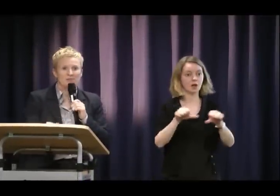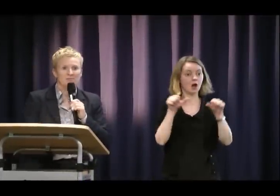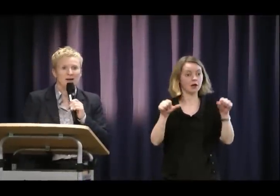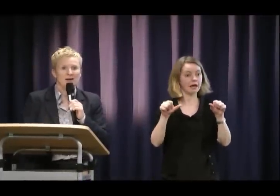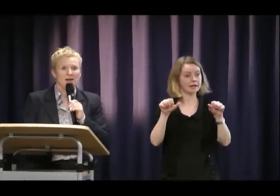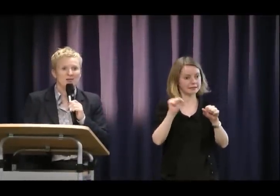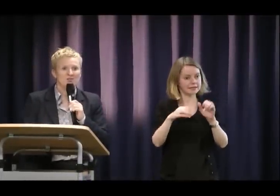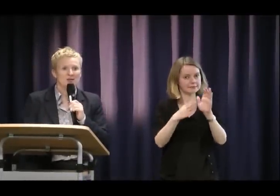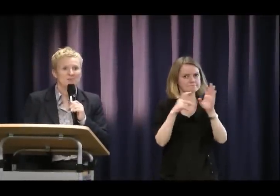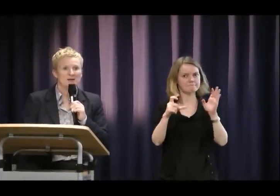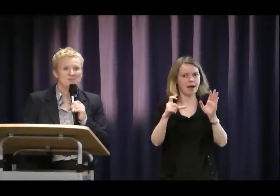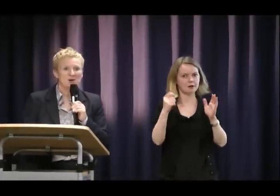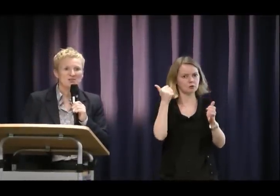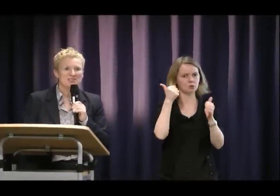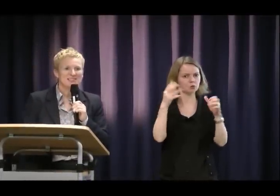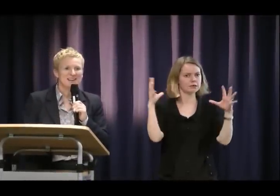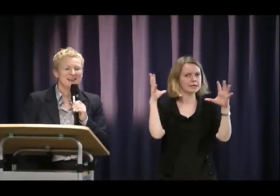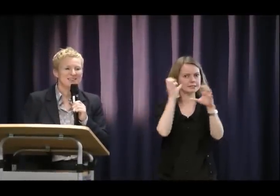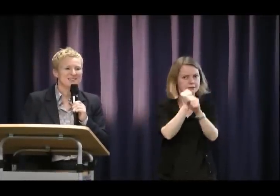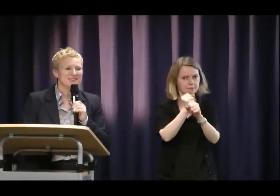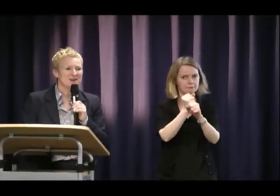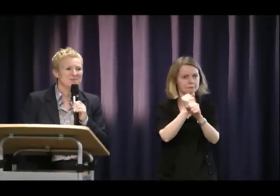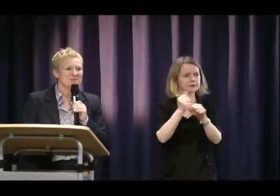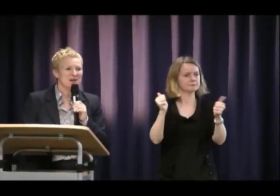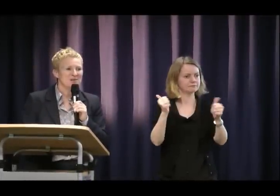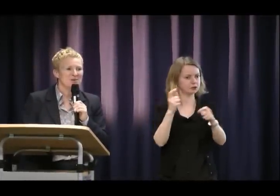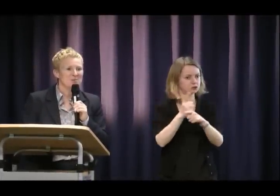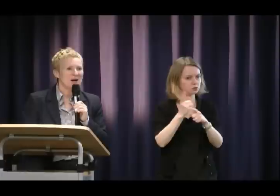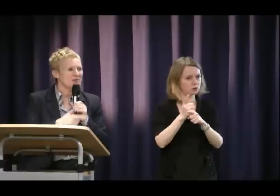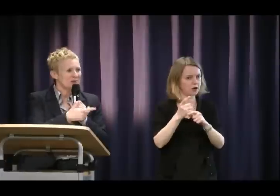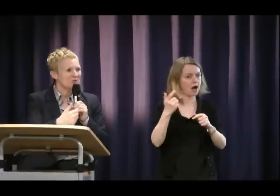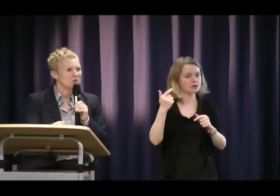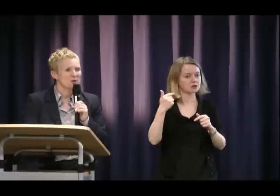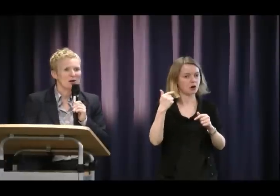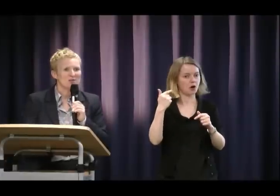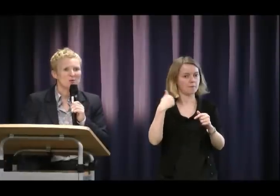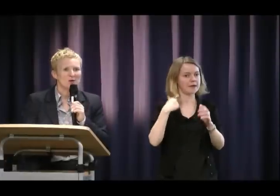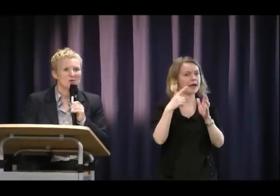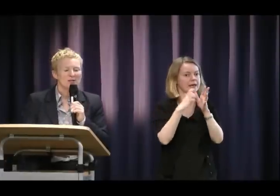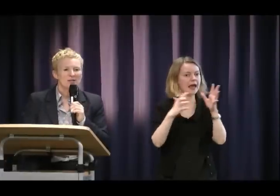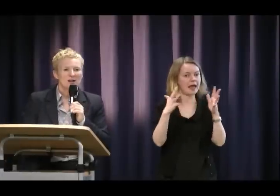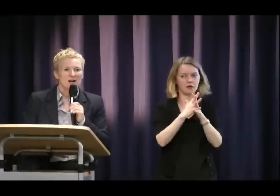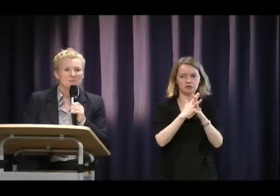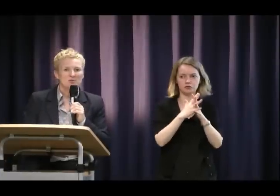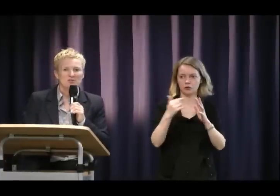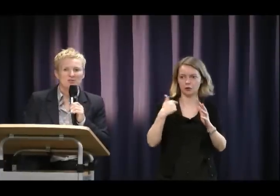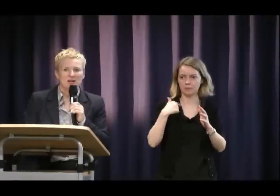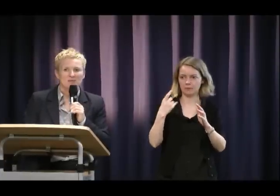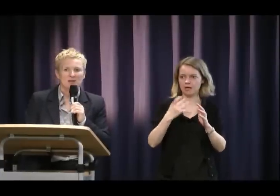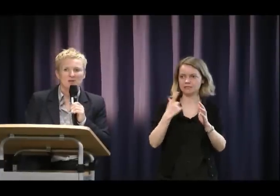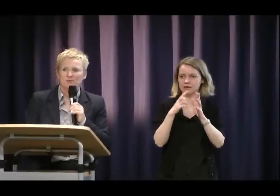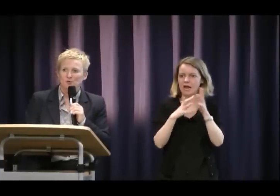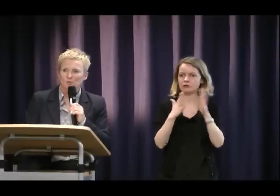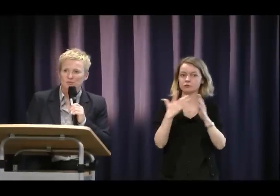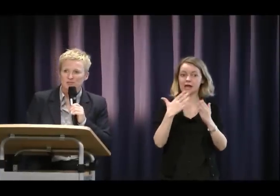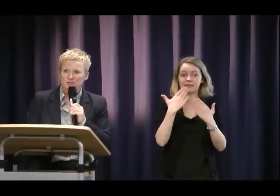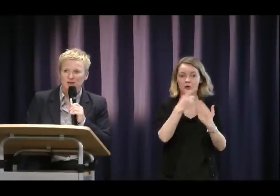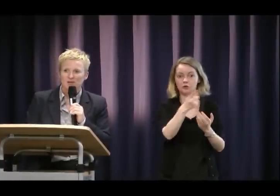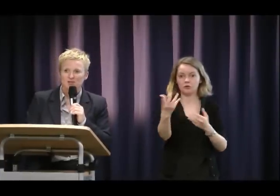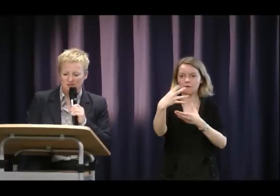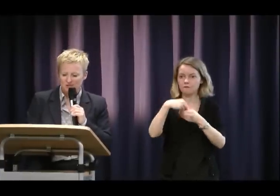I think Mac has summed up nicely, and yeah, on behalf of Andrew and I as well, just to say thank you for